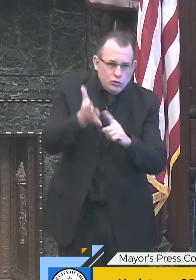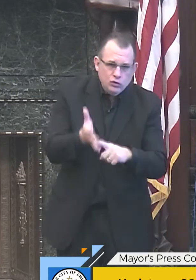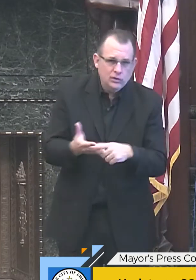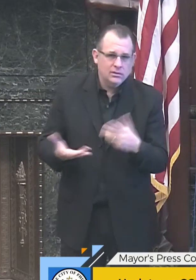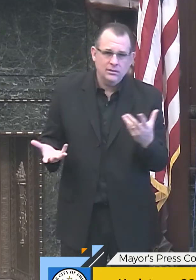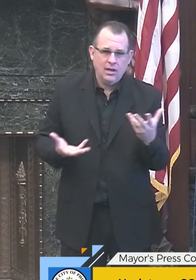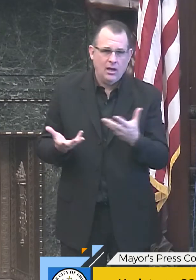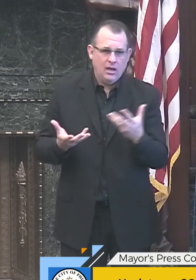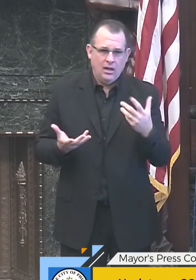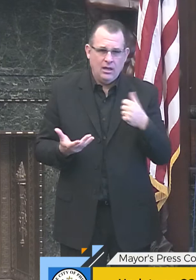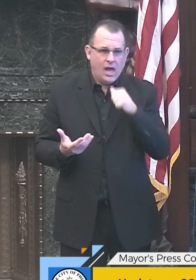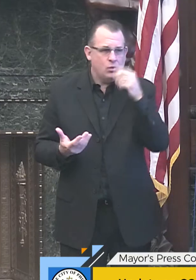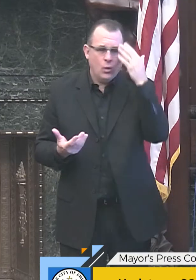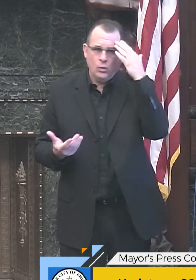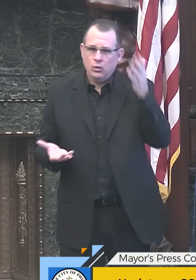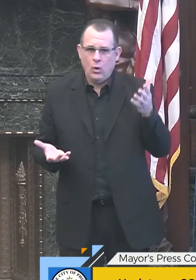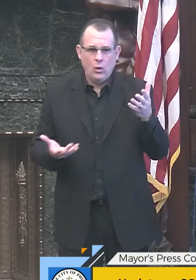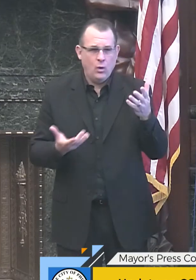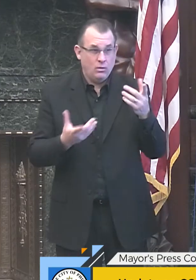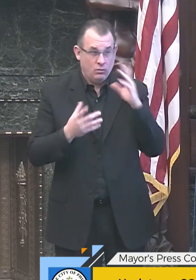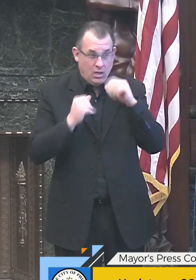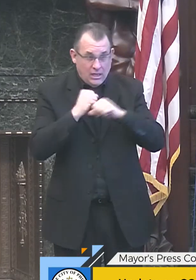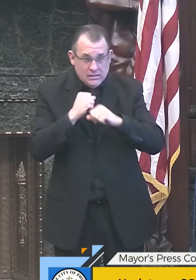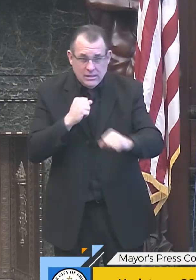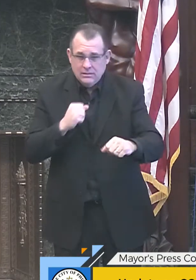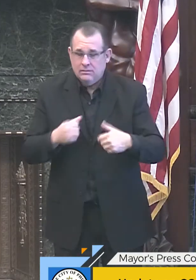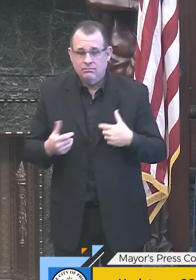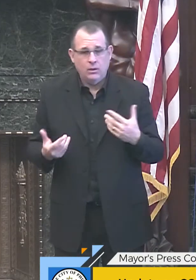back to you all on extensions for a license to carry.